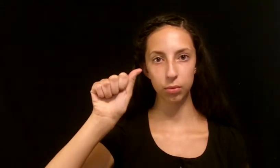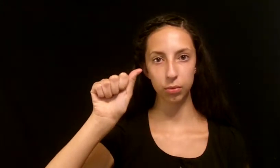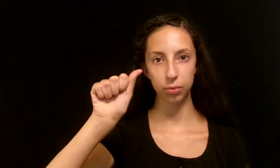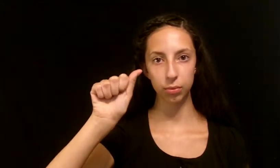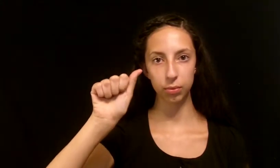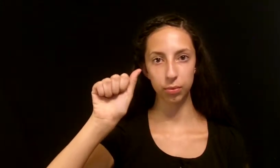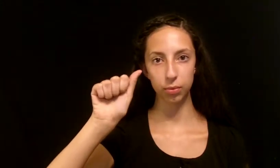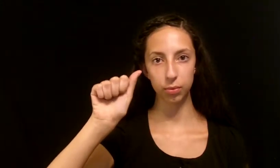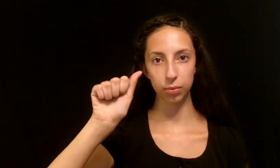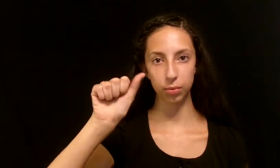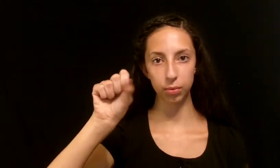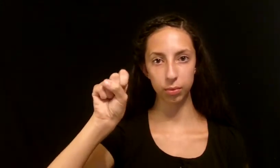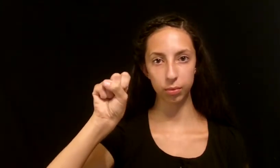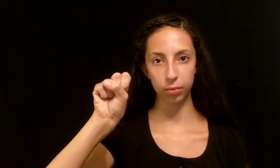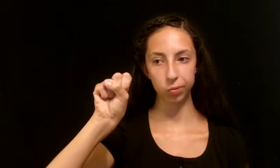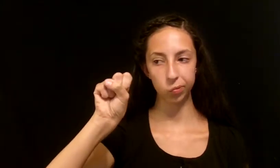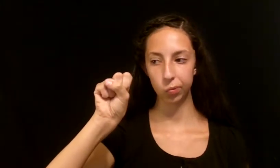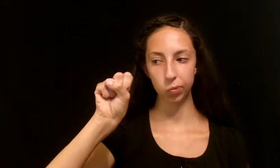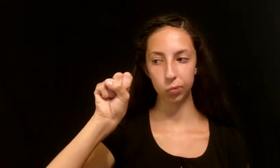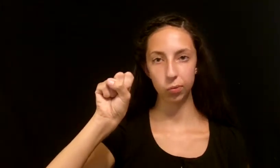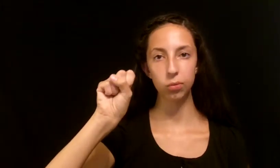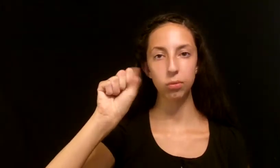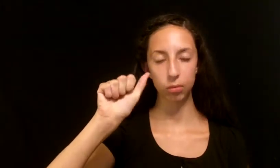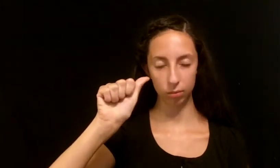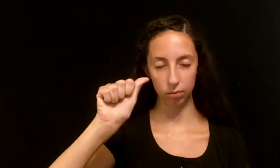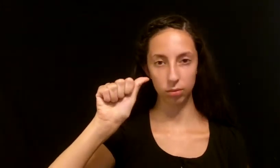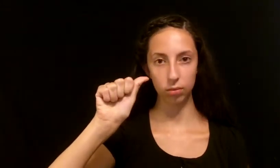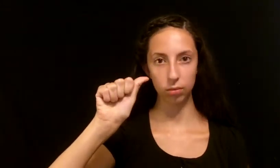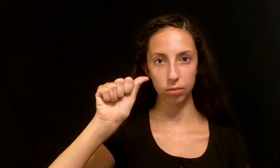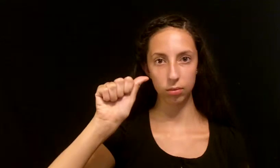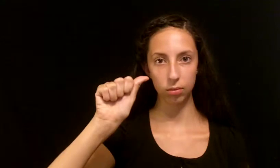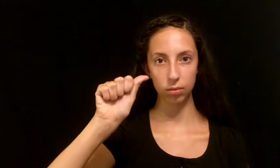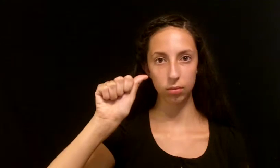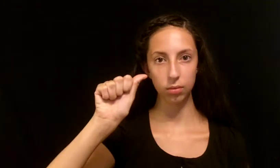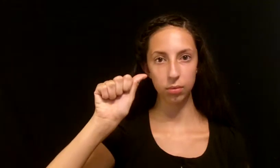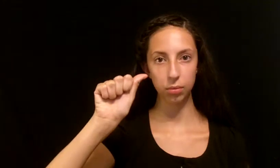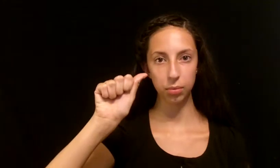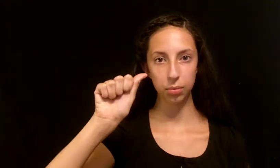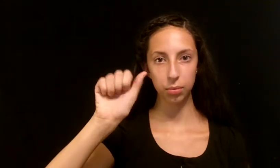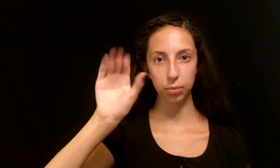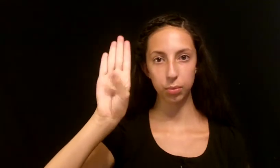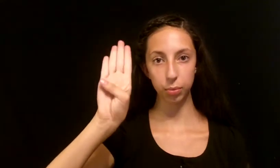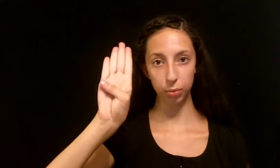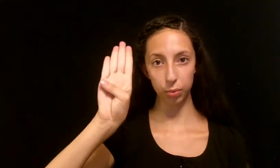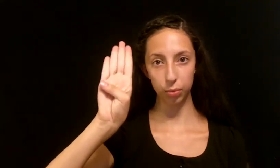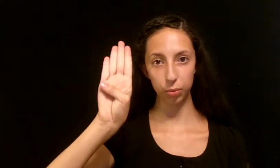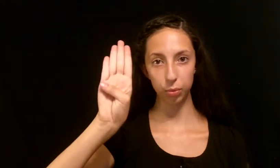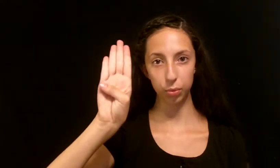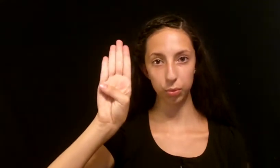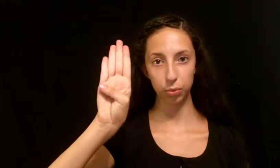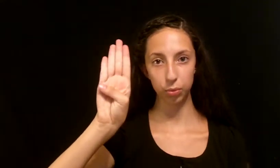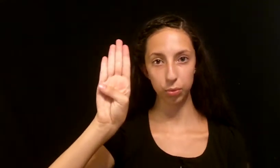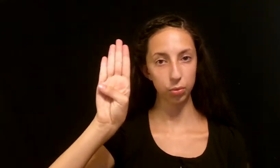confuse A and S. This is A. B, don't have your B